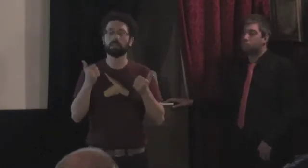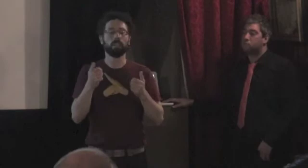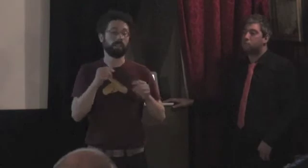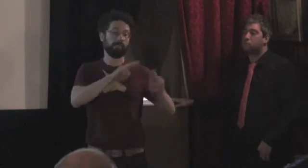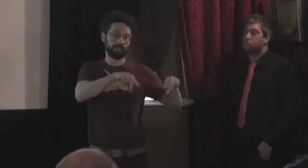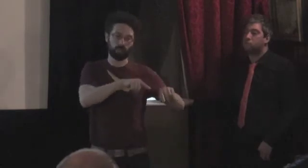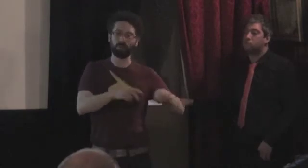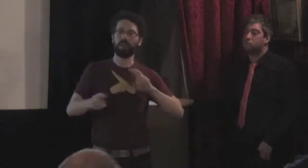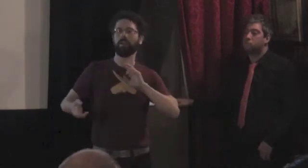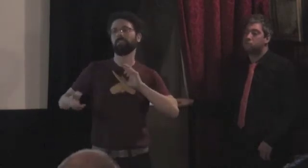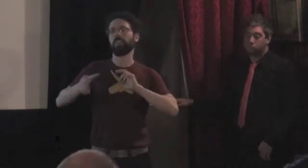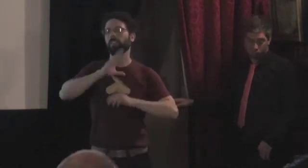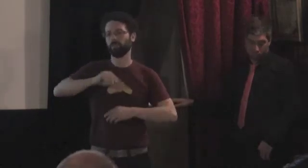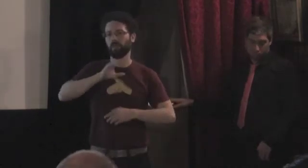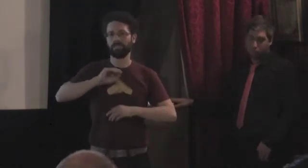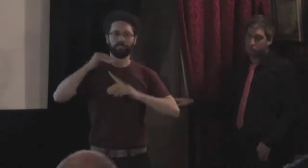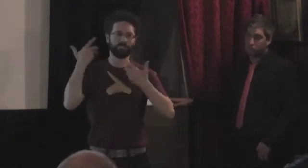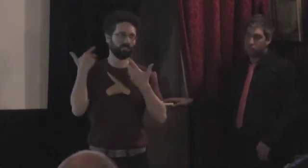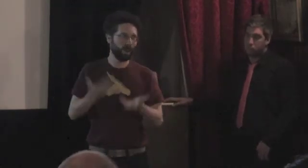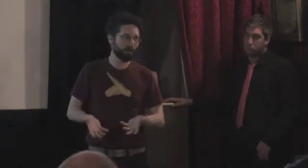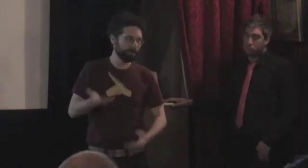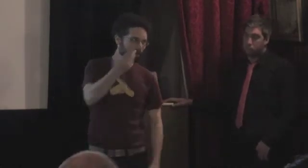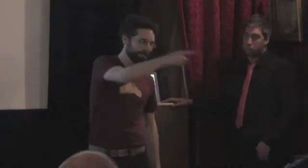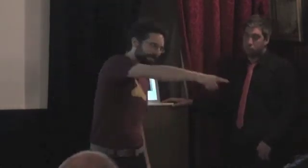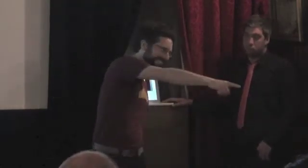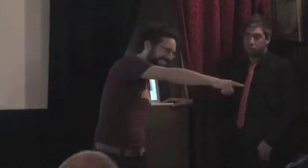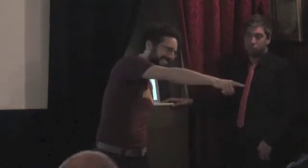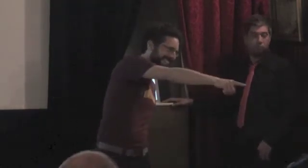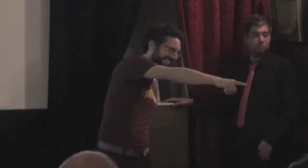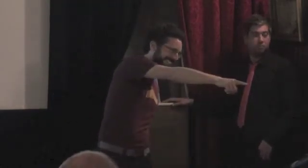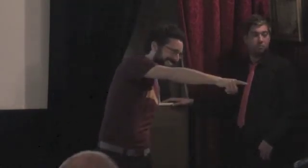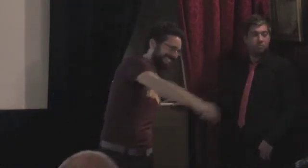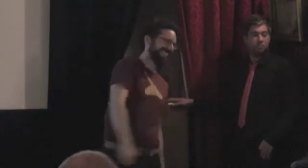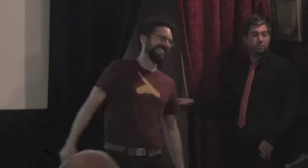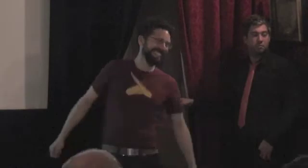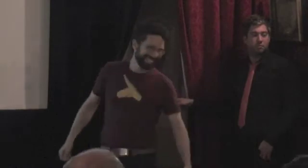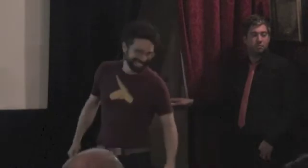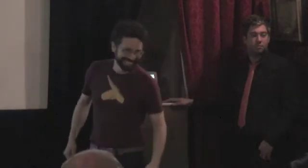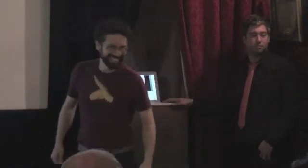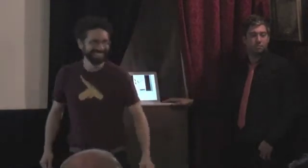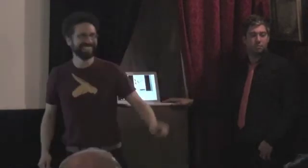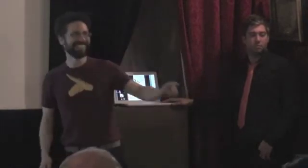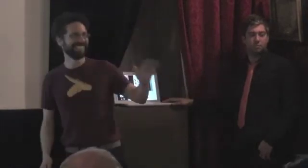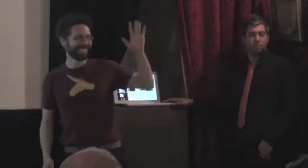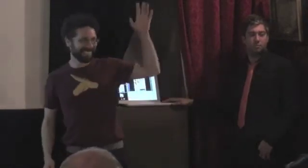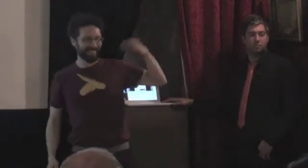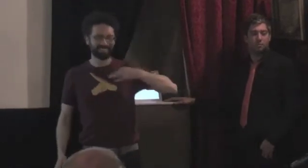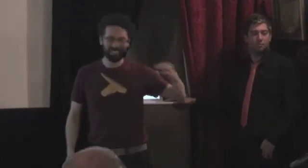and asked them to watch it online. And to ensure communication, we'd had it voiced over from Ian. Hi